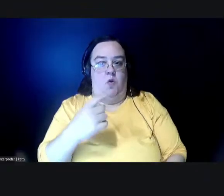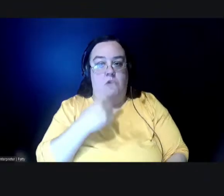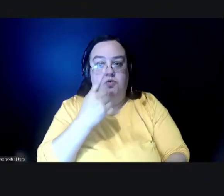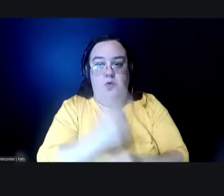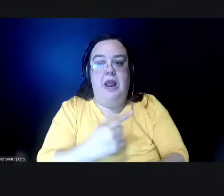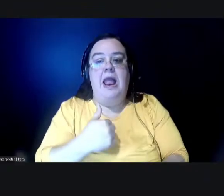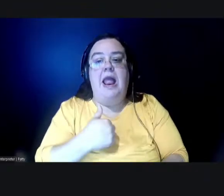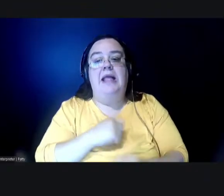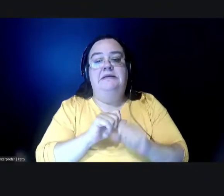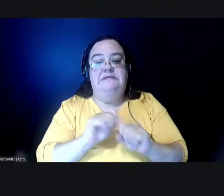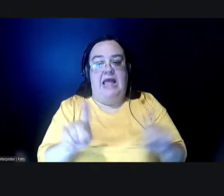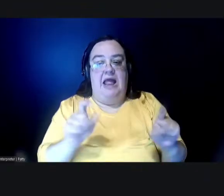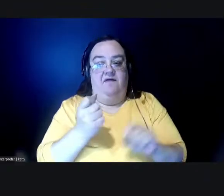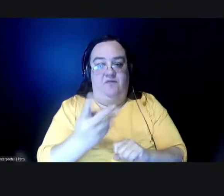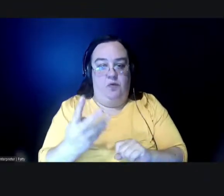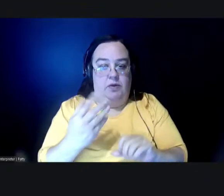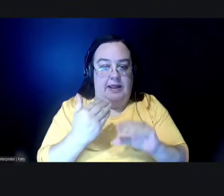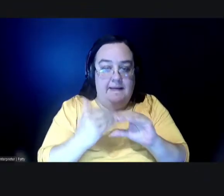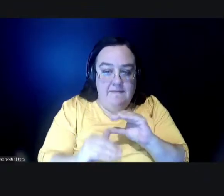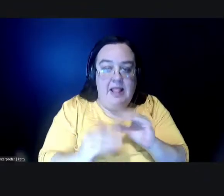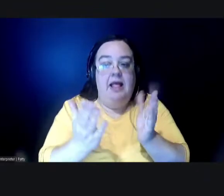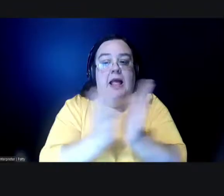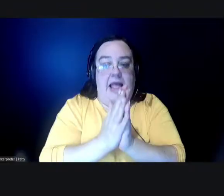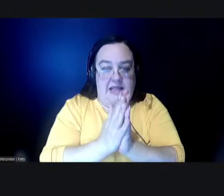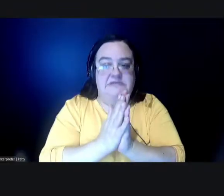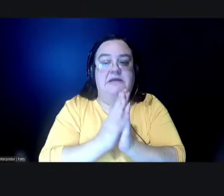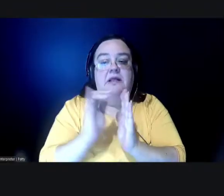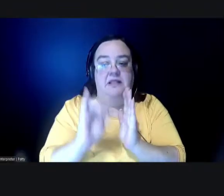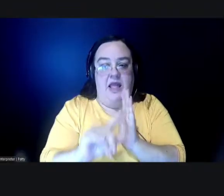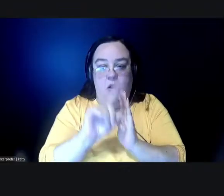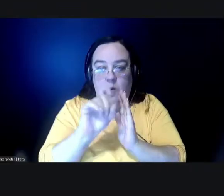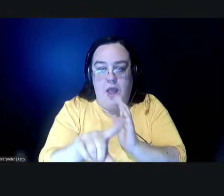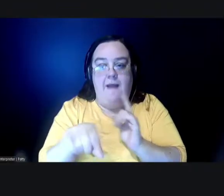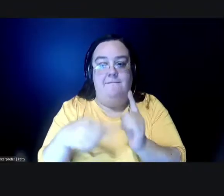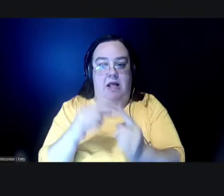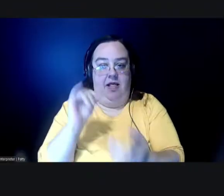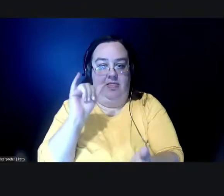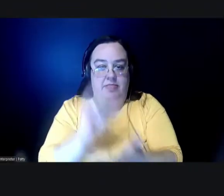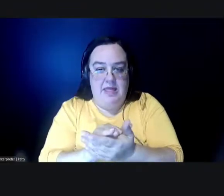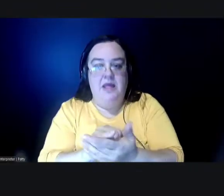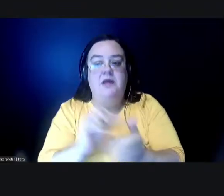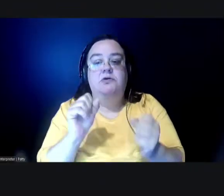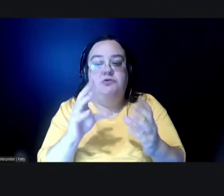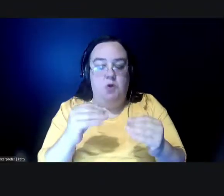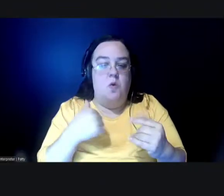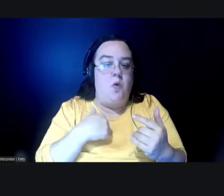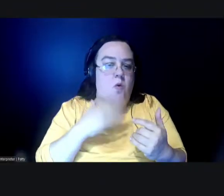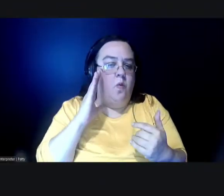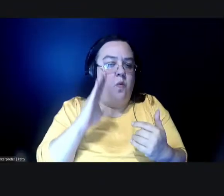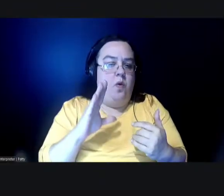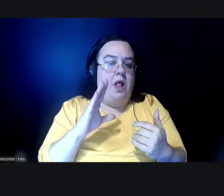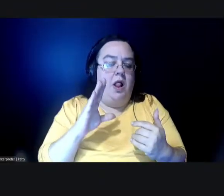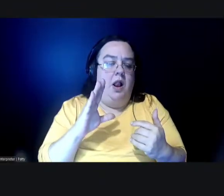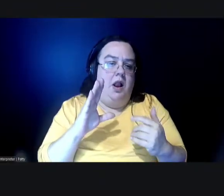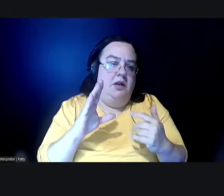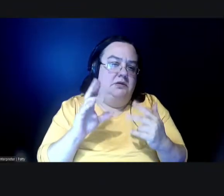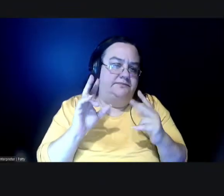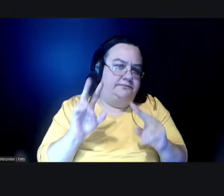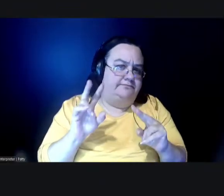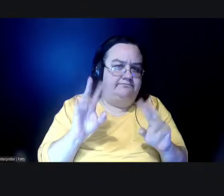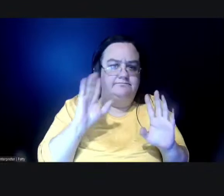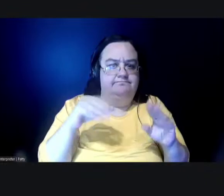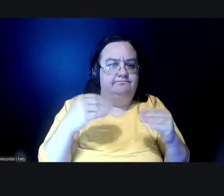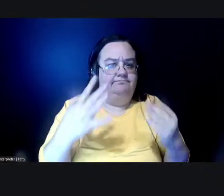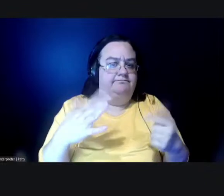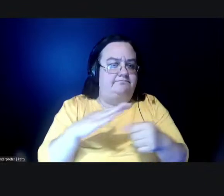few emails asking the question about this, so I'll look forward to giving a full update